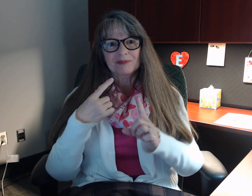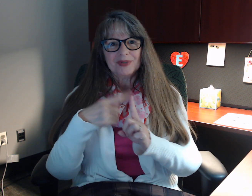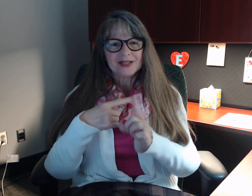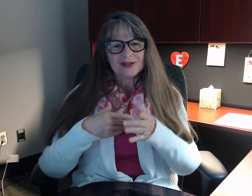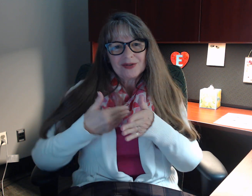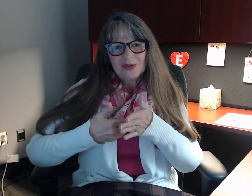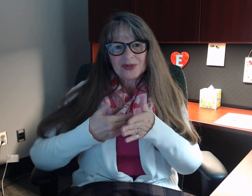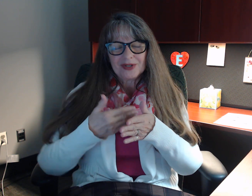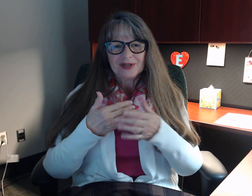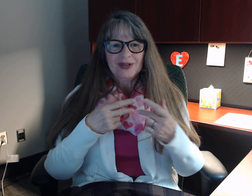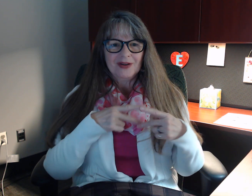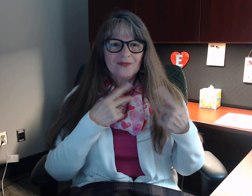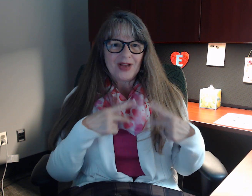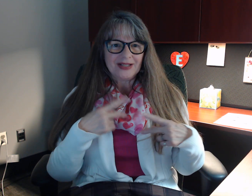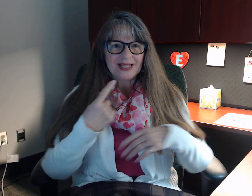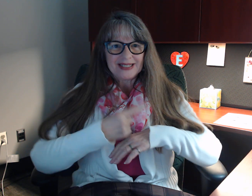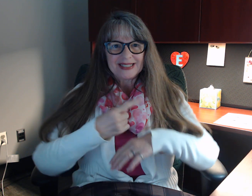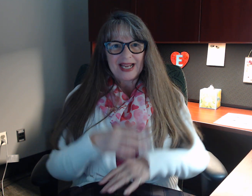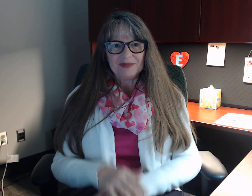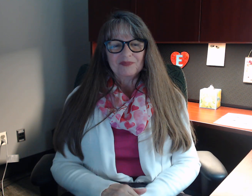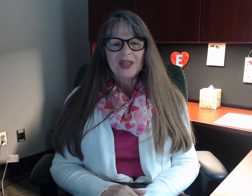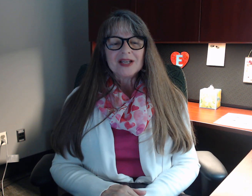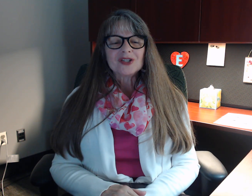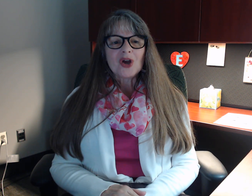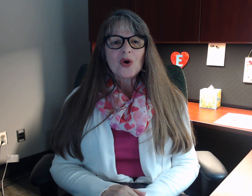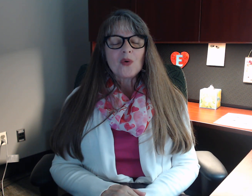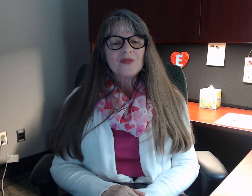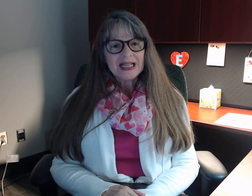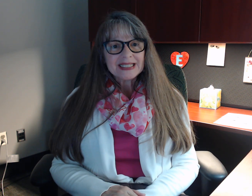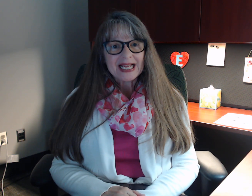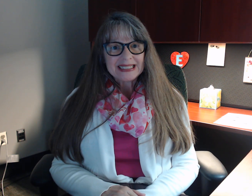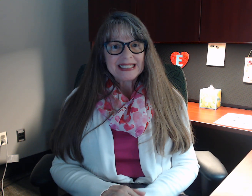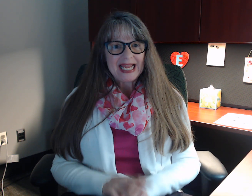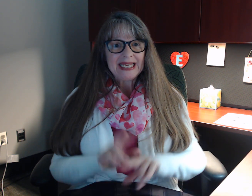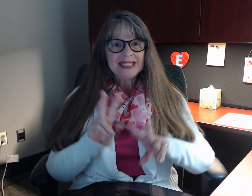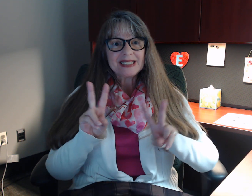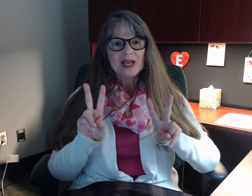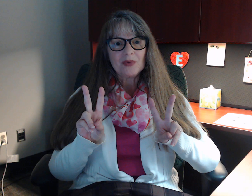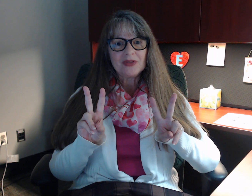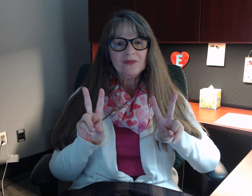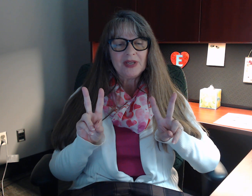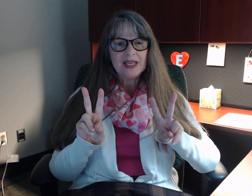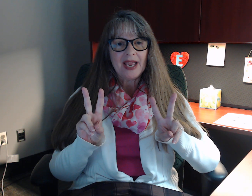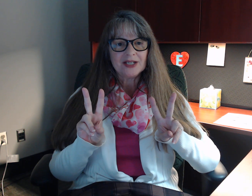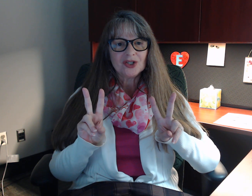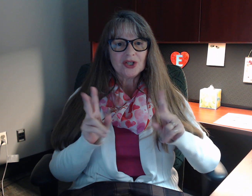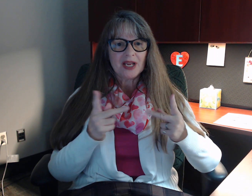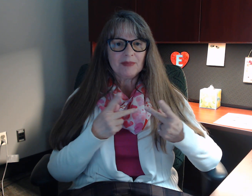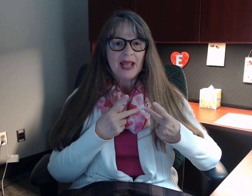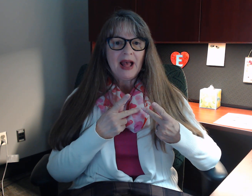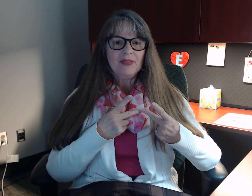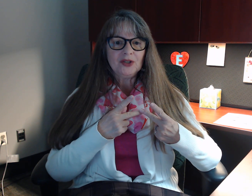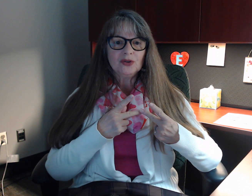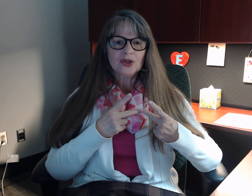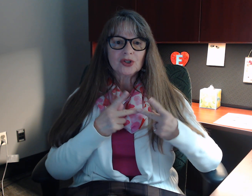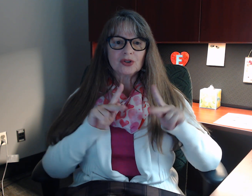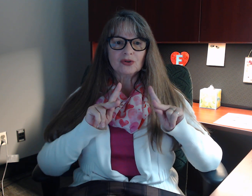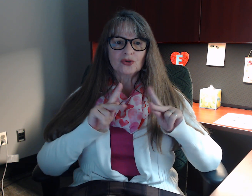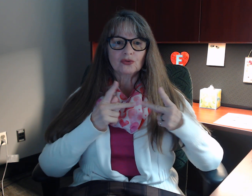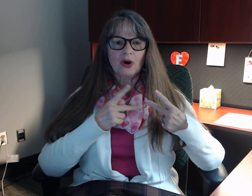plus it's close to Valentine's Day. So Valentine's Day is done with a V hand shape, and then you just draw